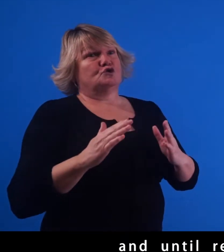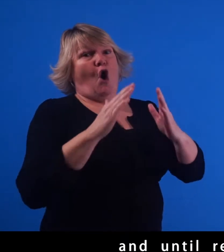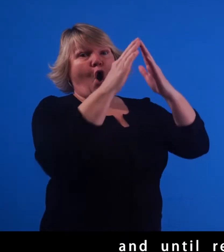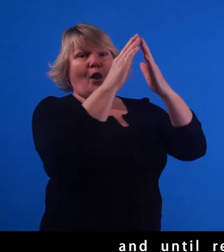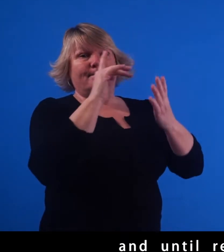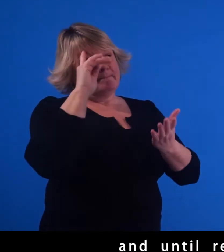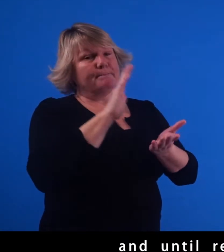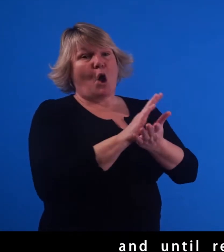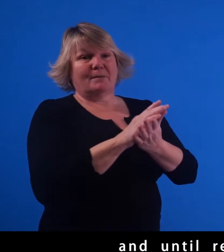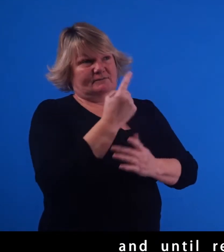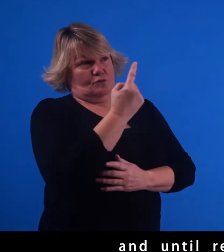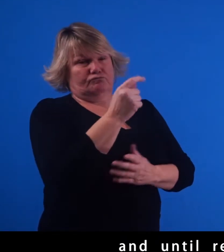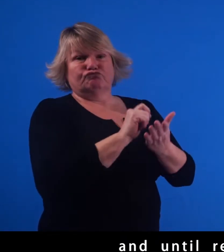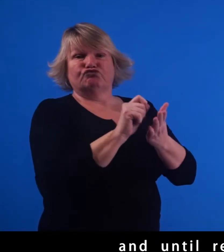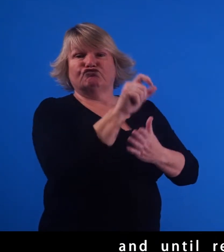tallest monument to a writer,